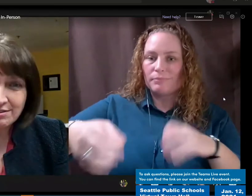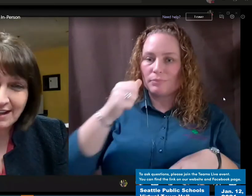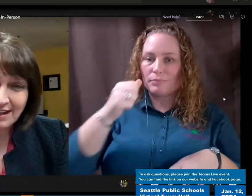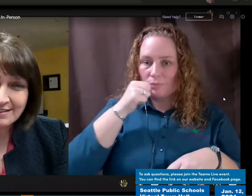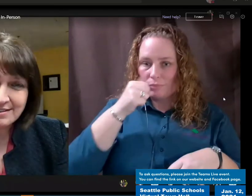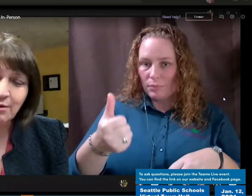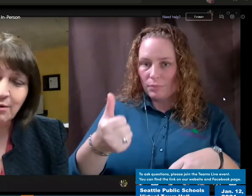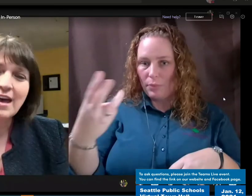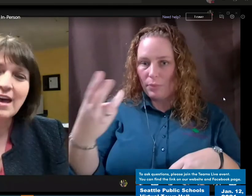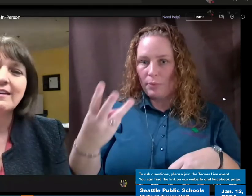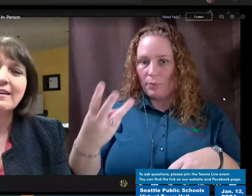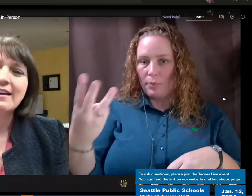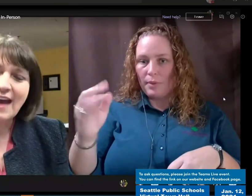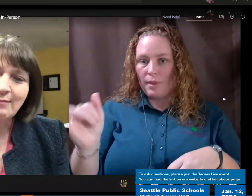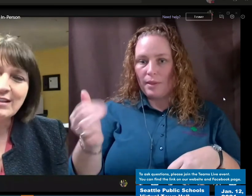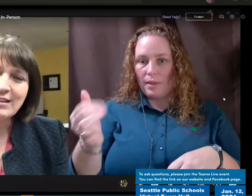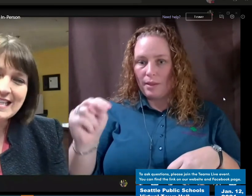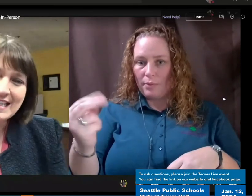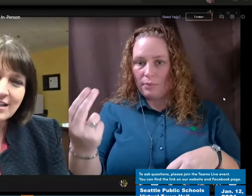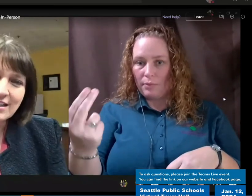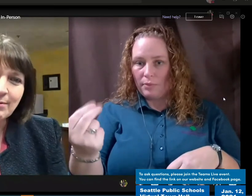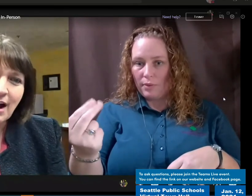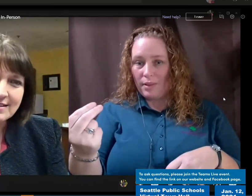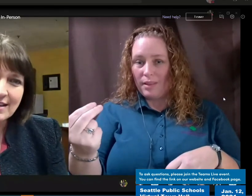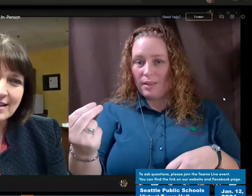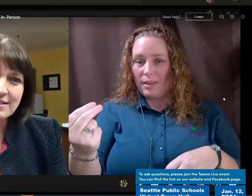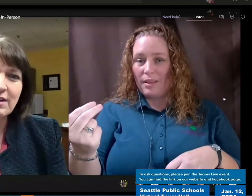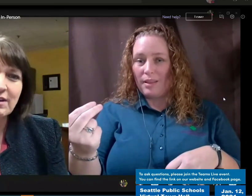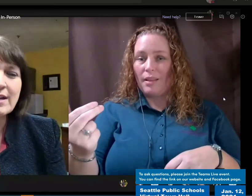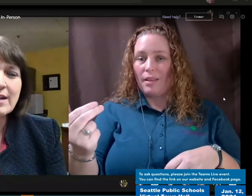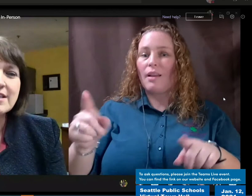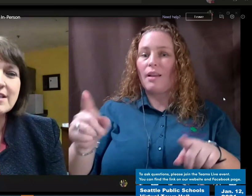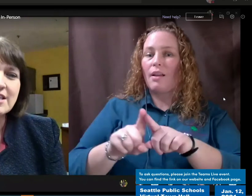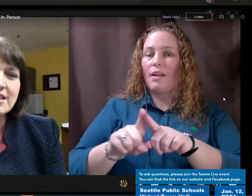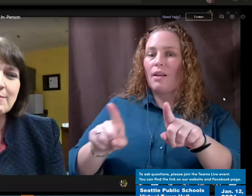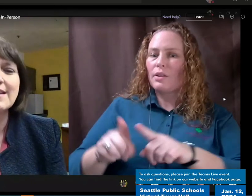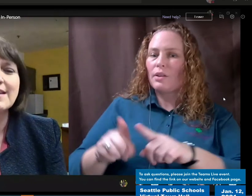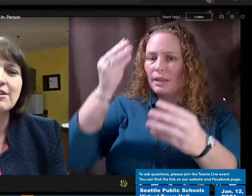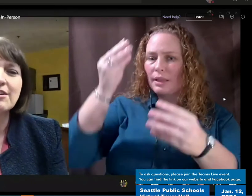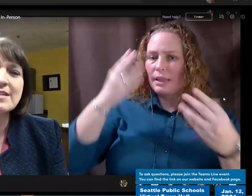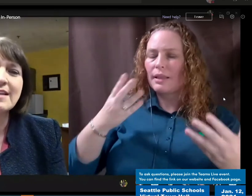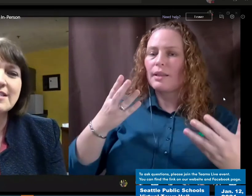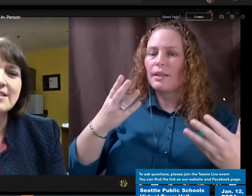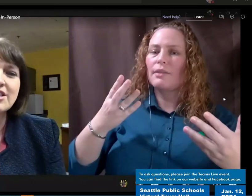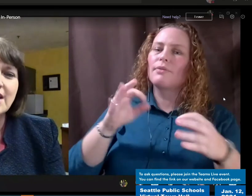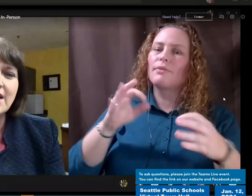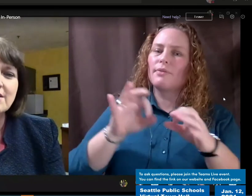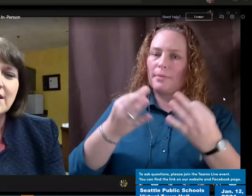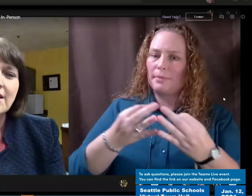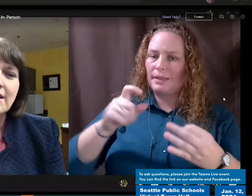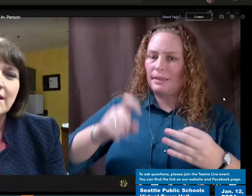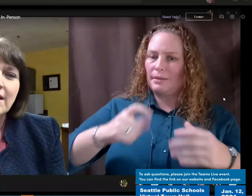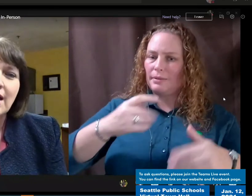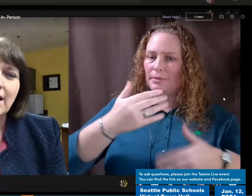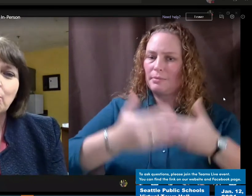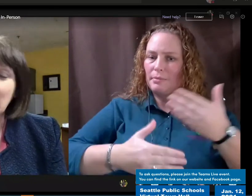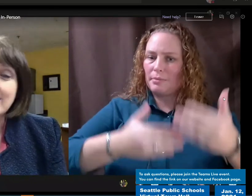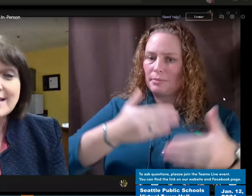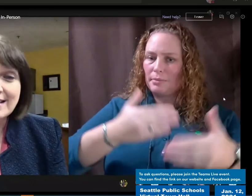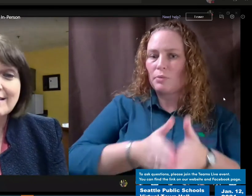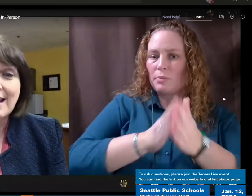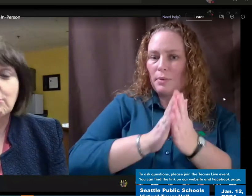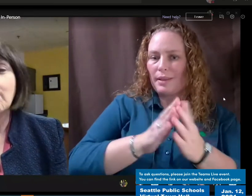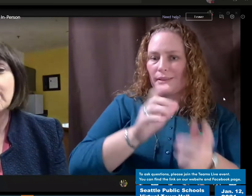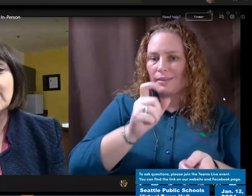also let us know that families needed a process to request adjustments as circumstances change. We